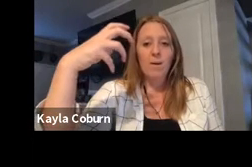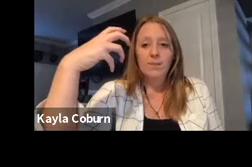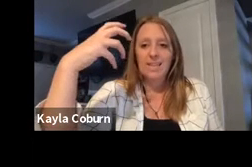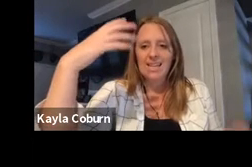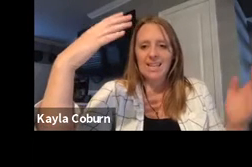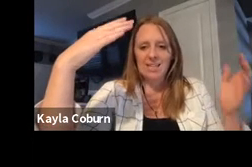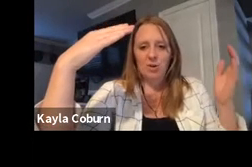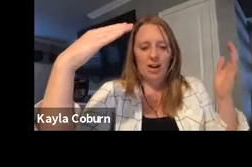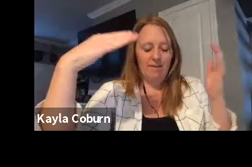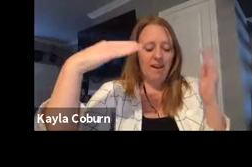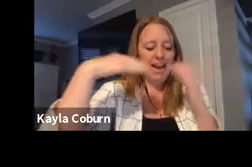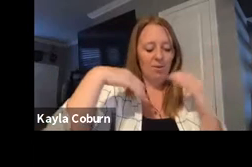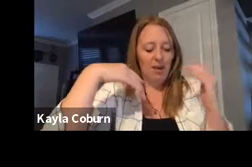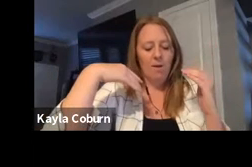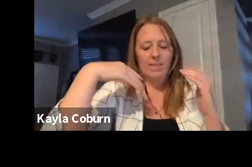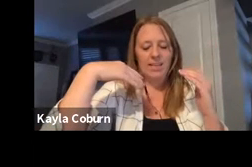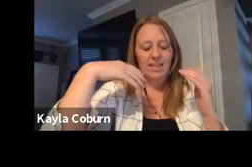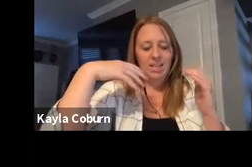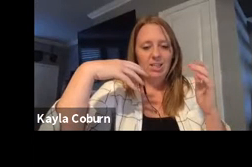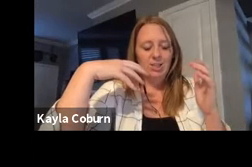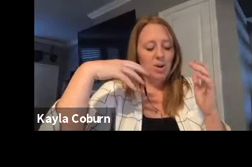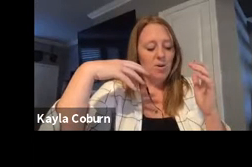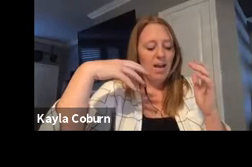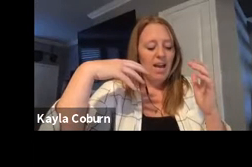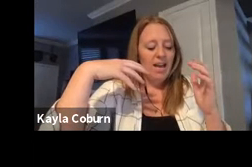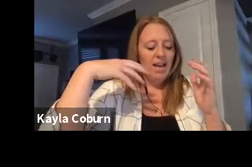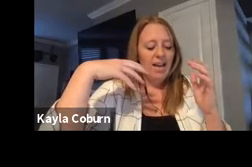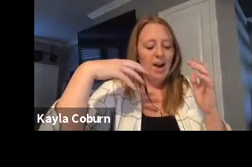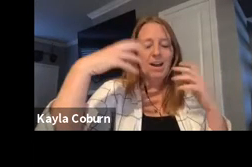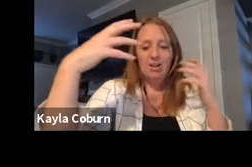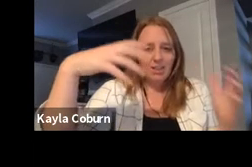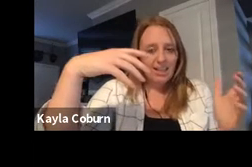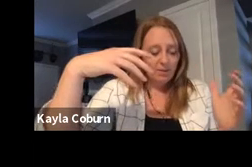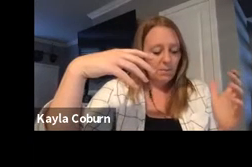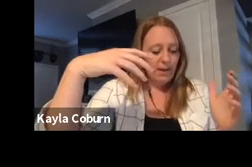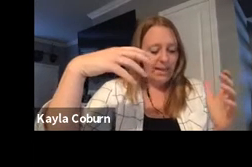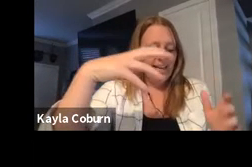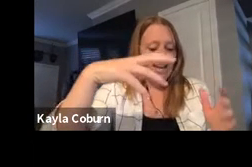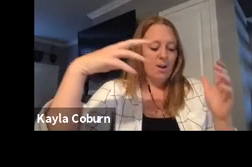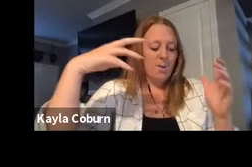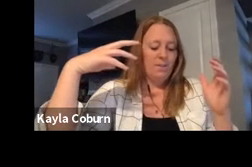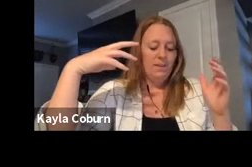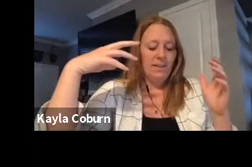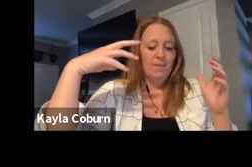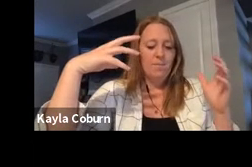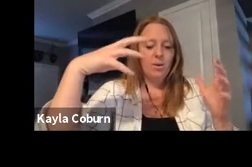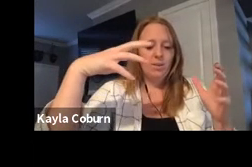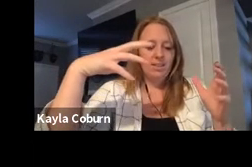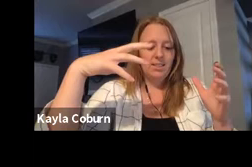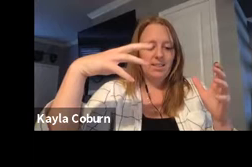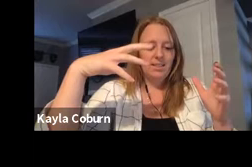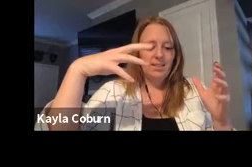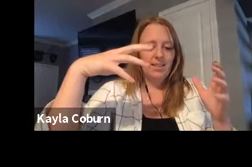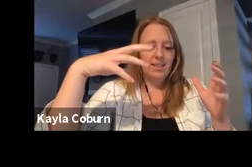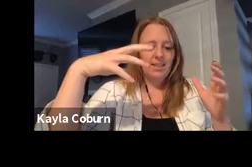more prompting and then, kind of fade out that prompting. So, how I usually like to explain it, the